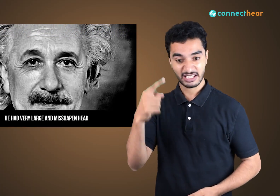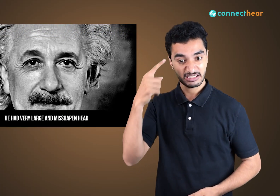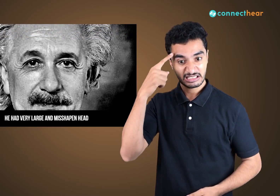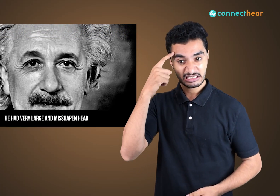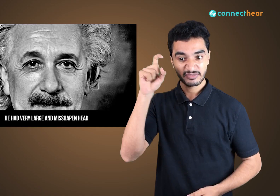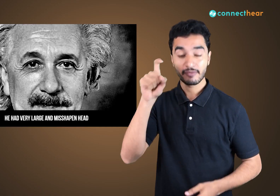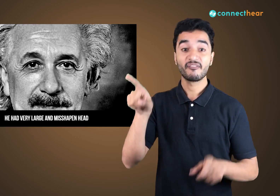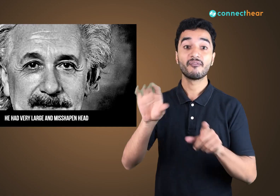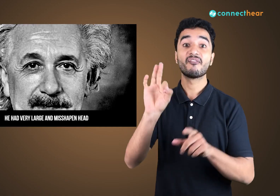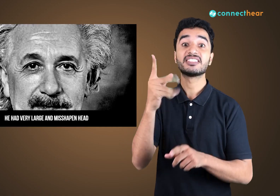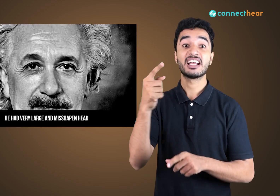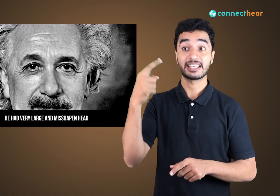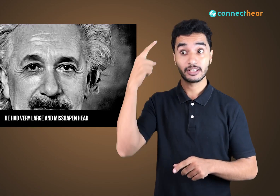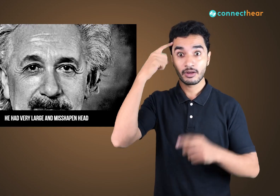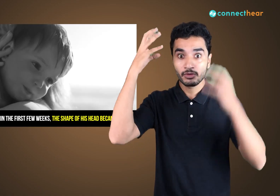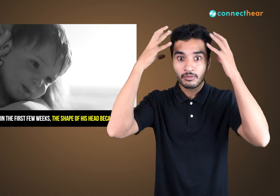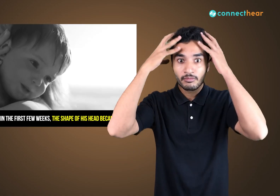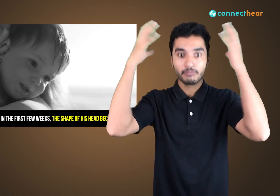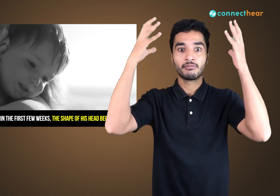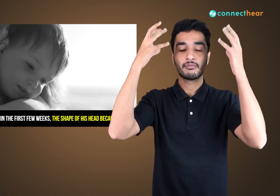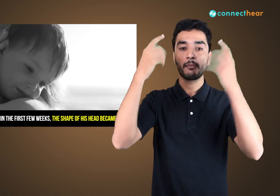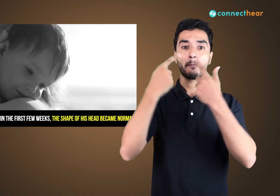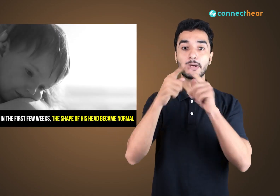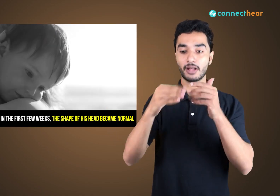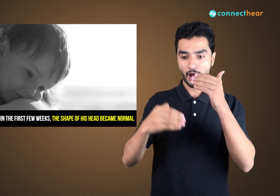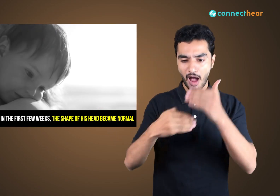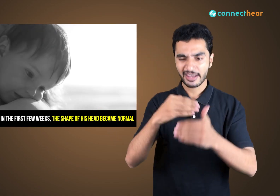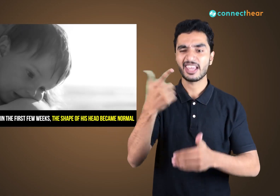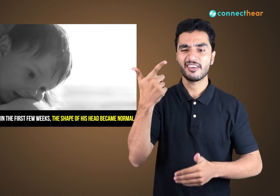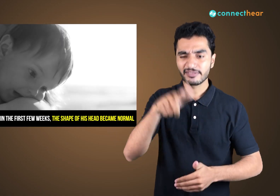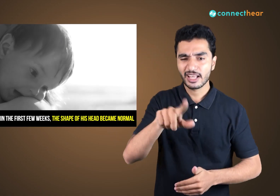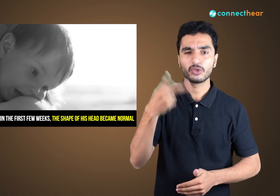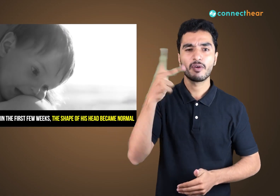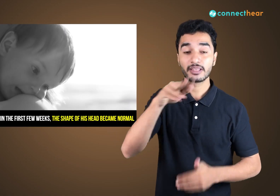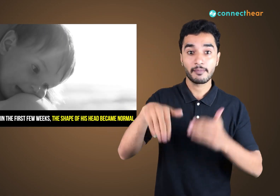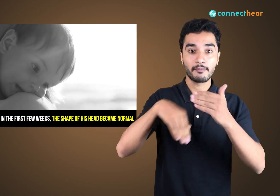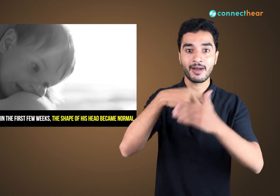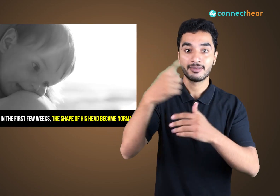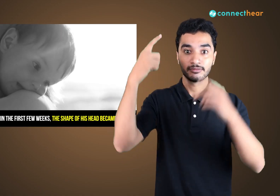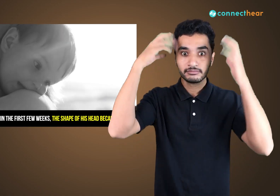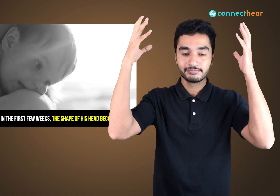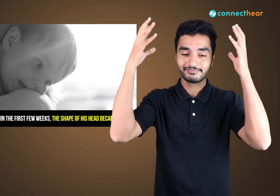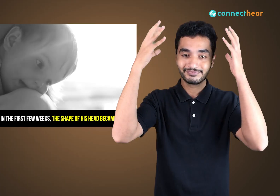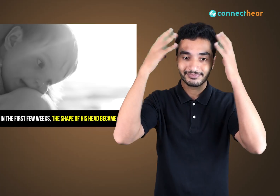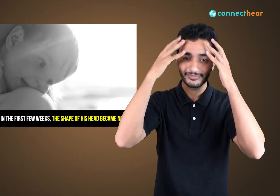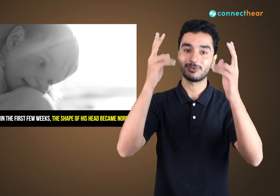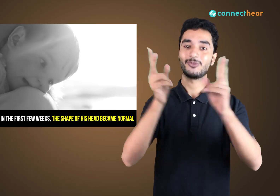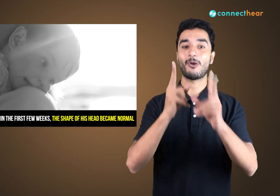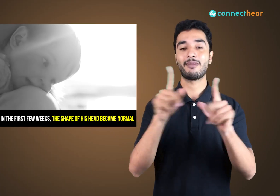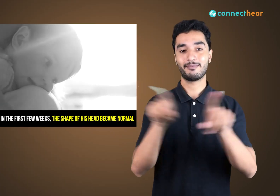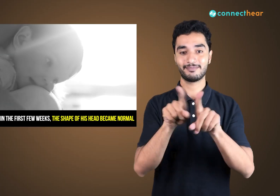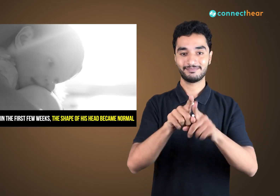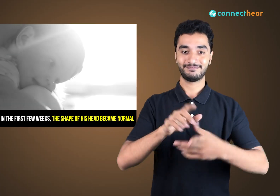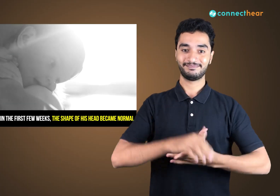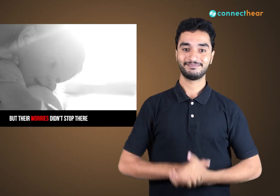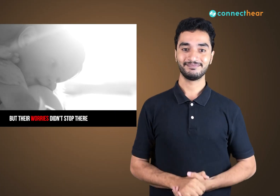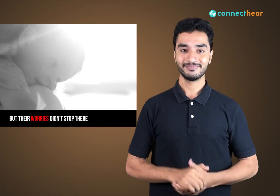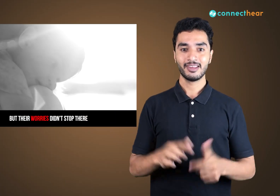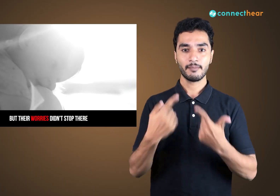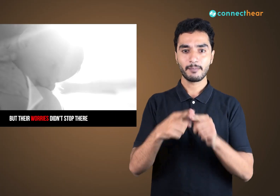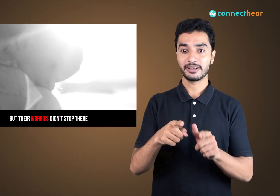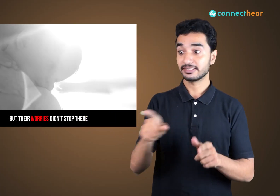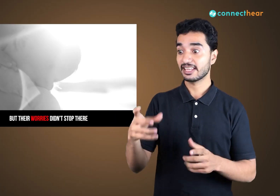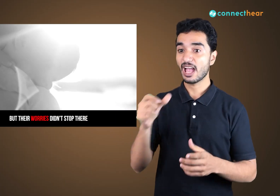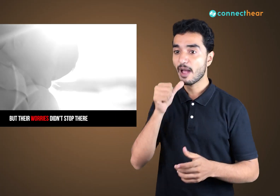a very large and misshapen head. But fortunately, within the first few weeks, the shape of his head became normal. But